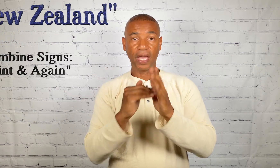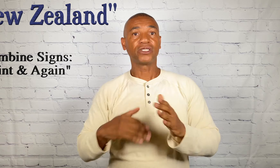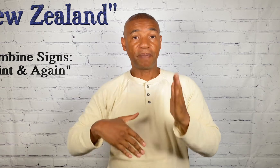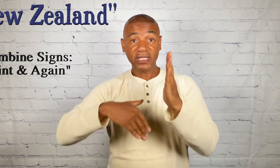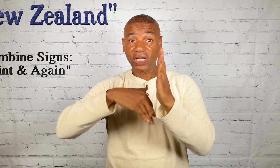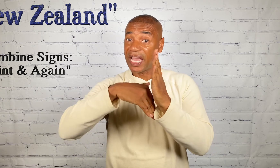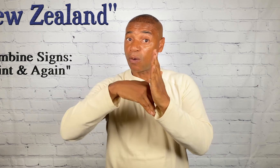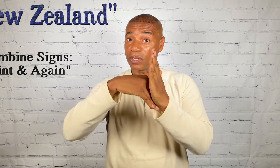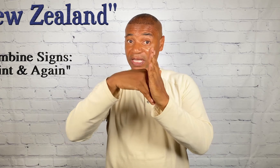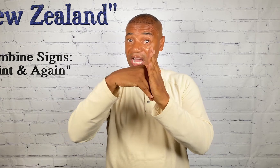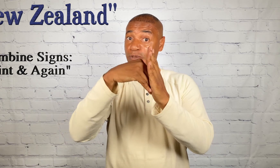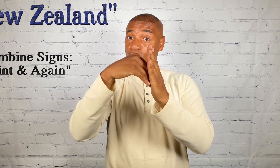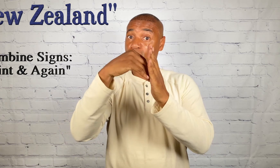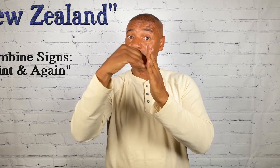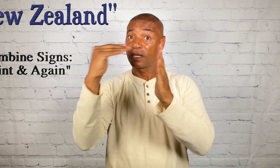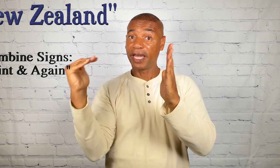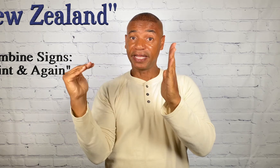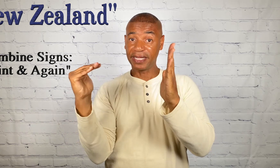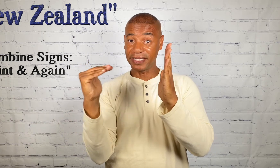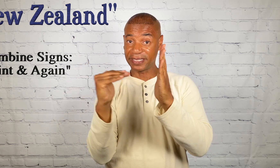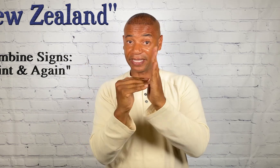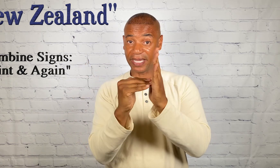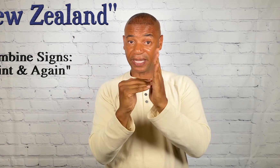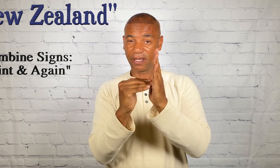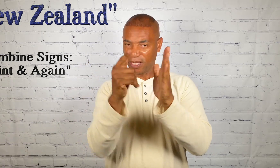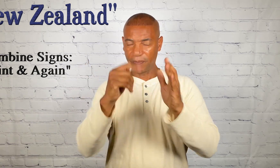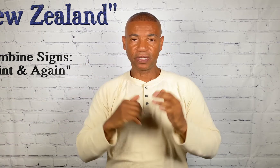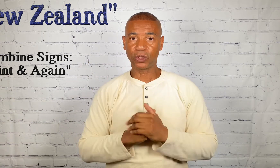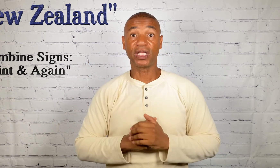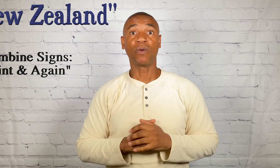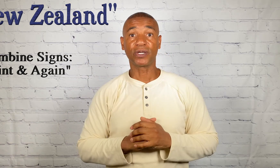So basically I went in the upstroke and then I did the sign again. Let me demonstrate that one more time.